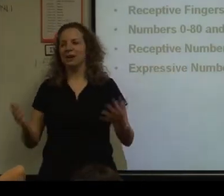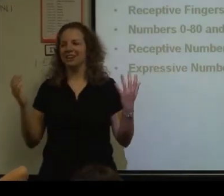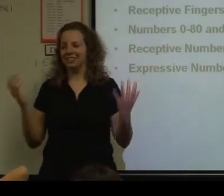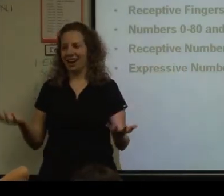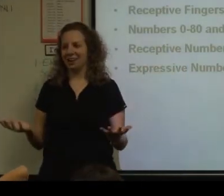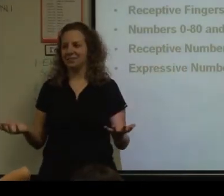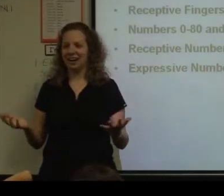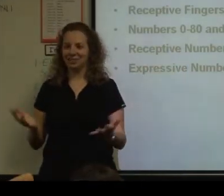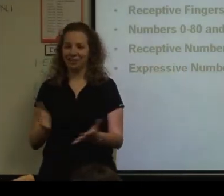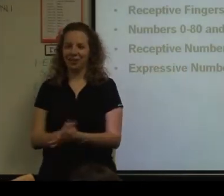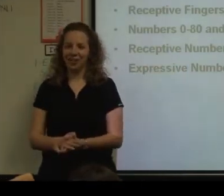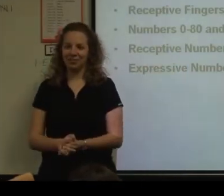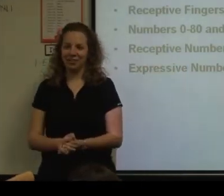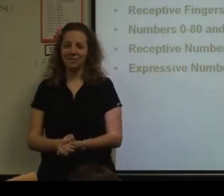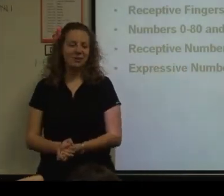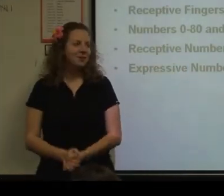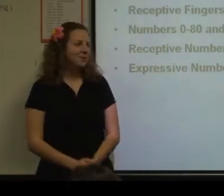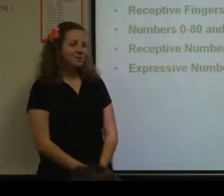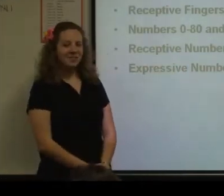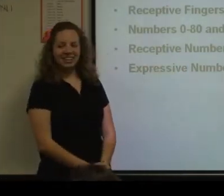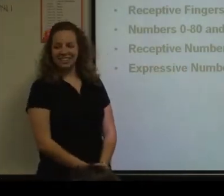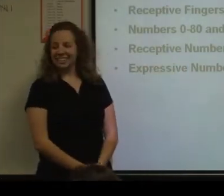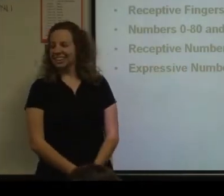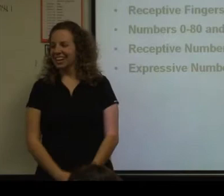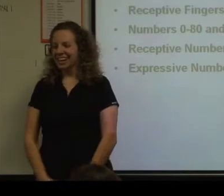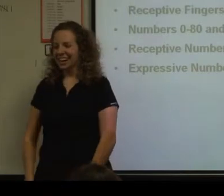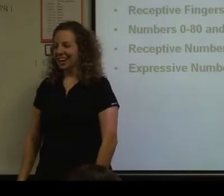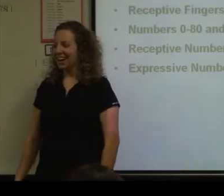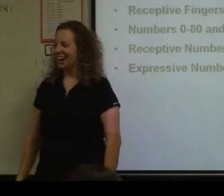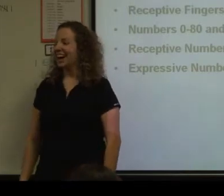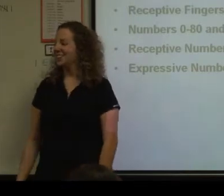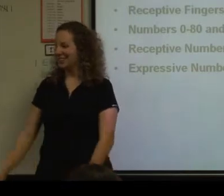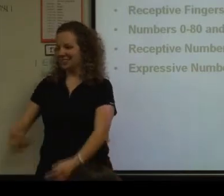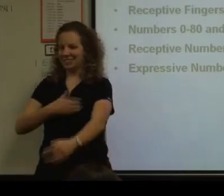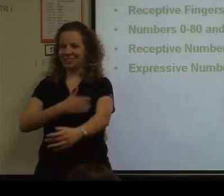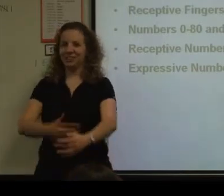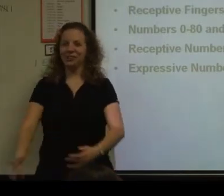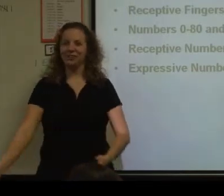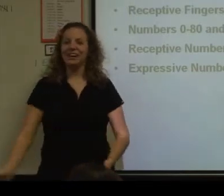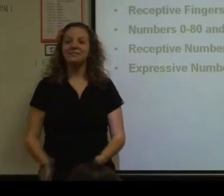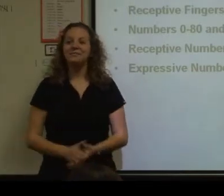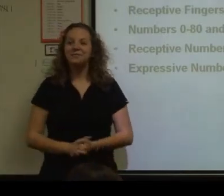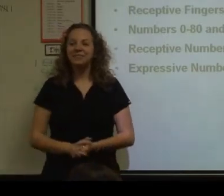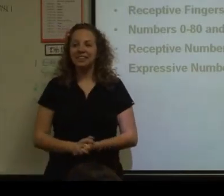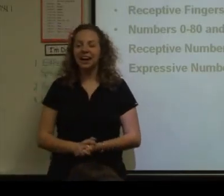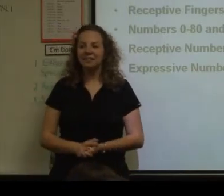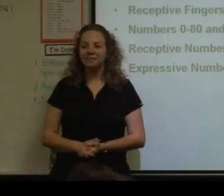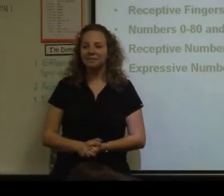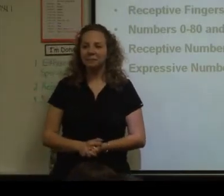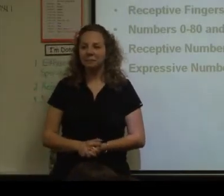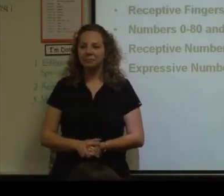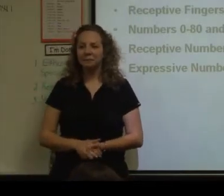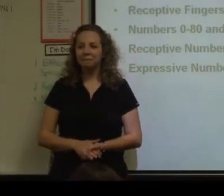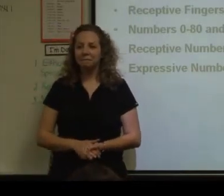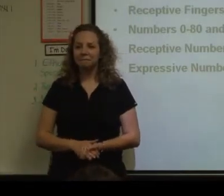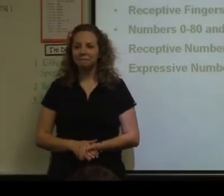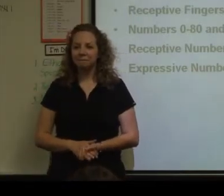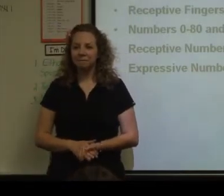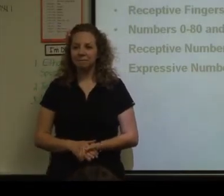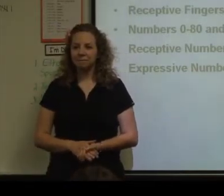but now you actually know all of them. So you know a lot of numbers. I know you just do a whole way. So then back Yeah. down the other way. 123,